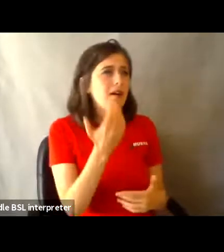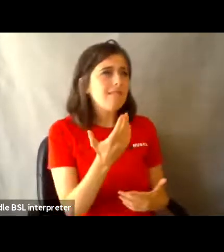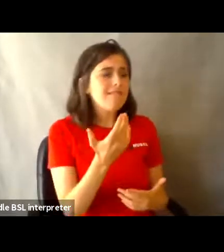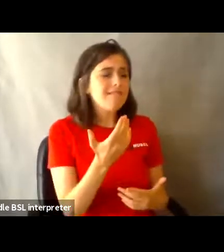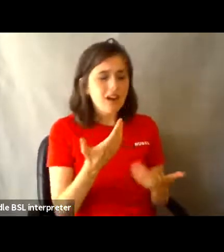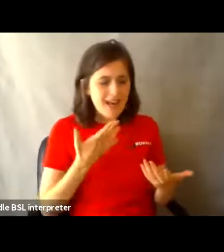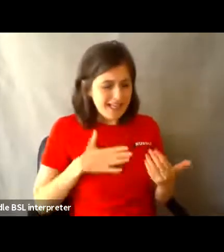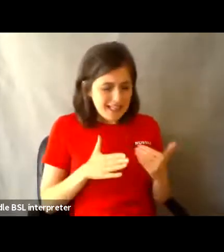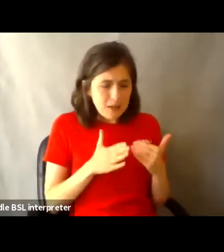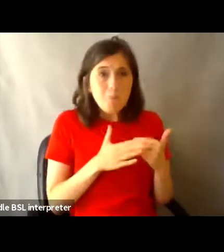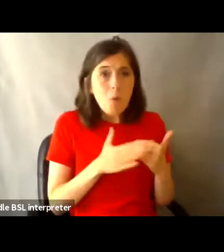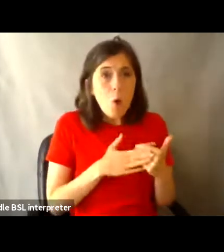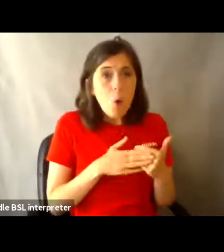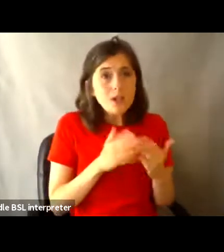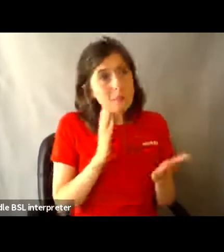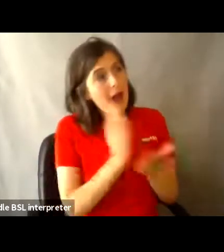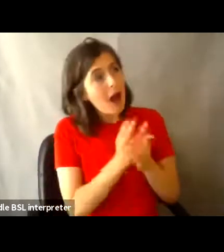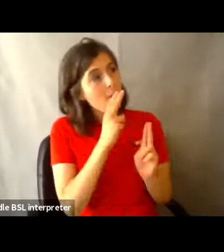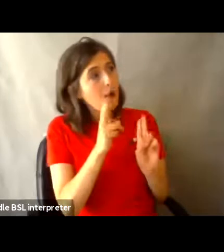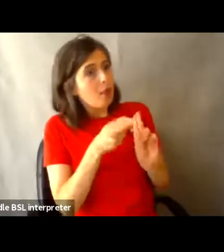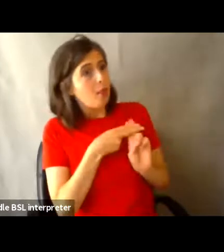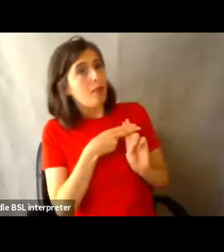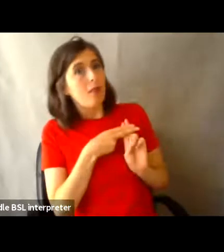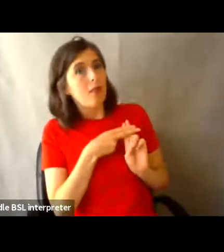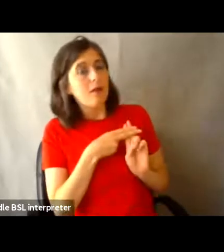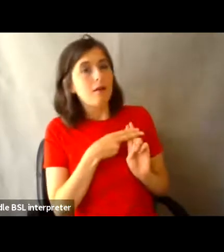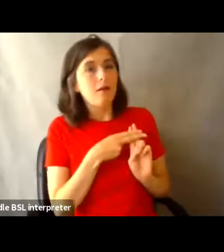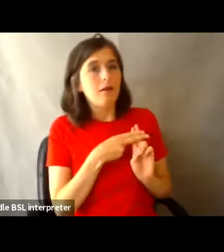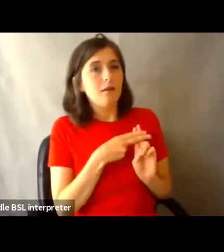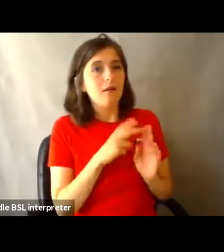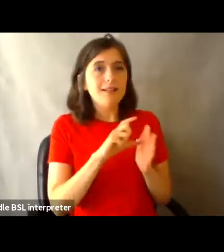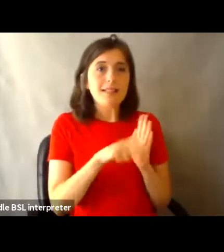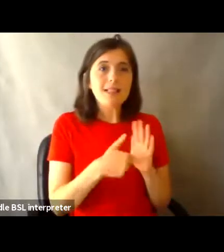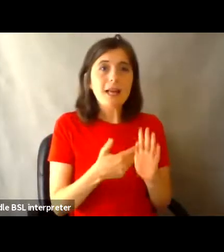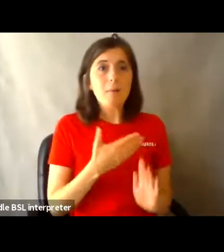something more to be considered part of the club.